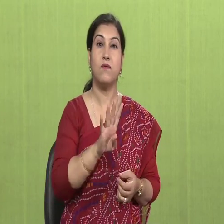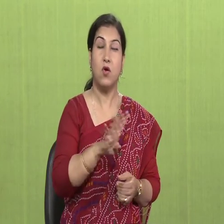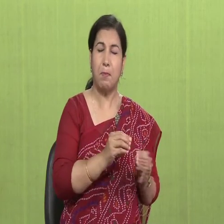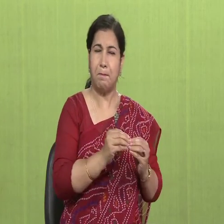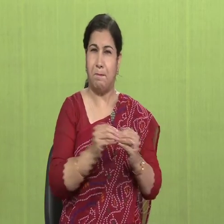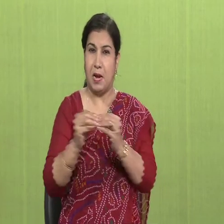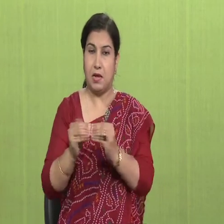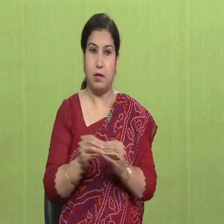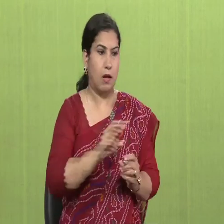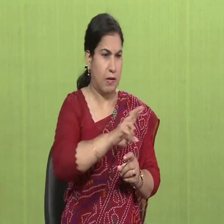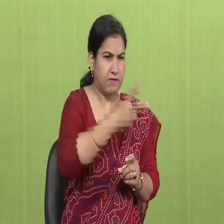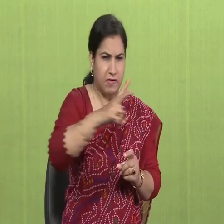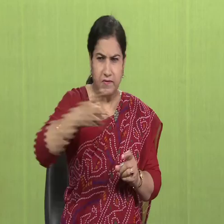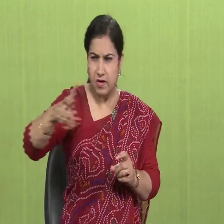billion years of evolution.